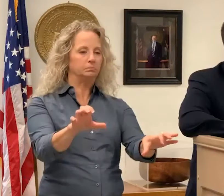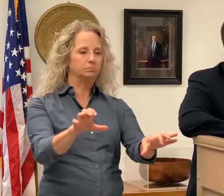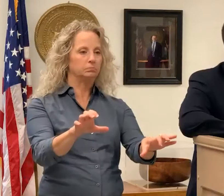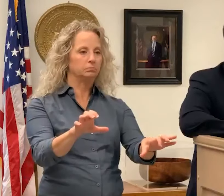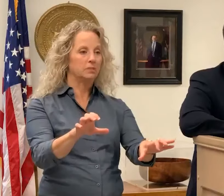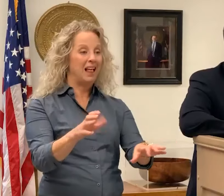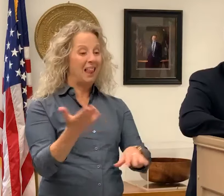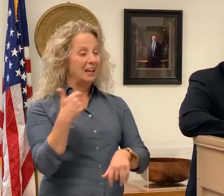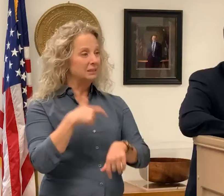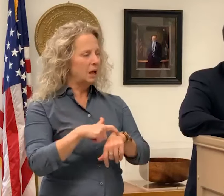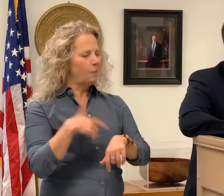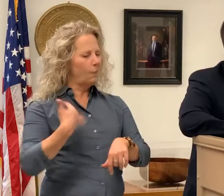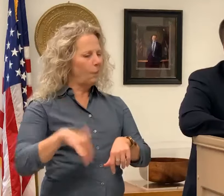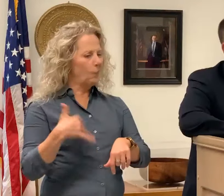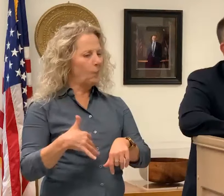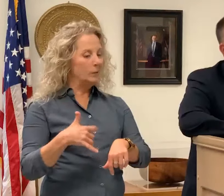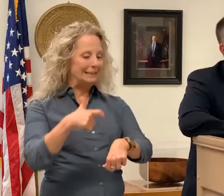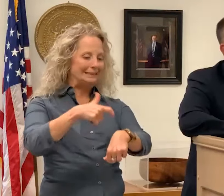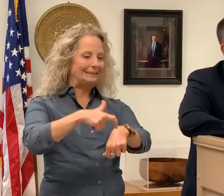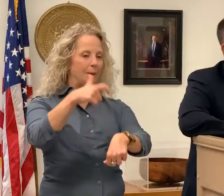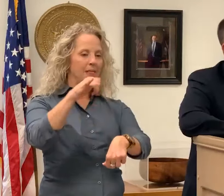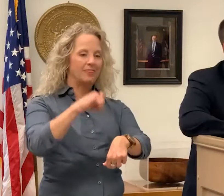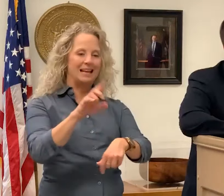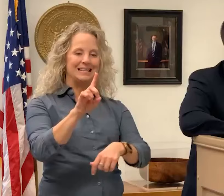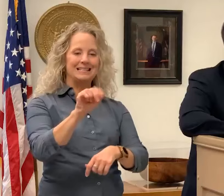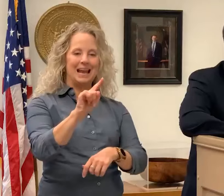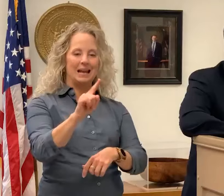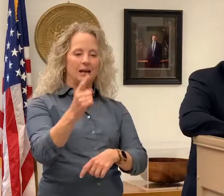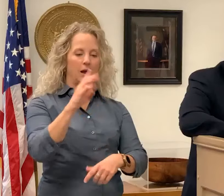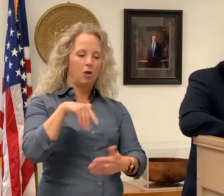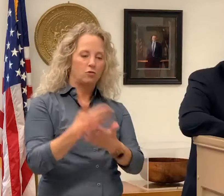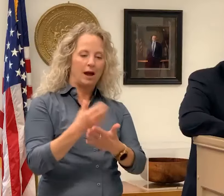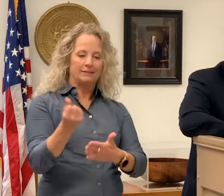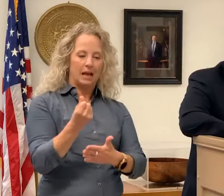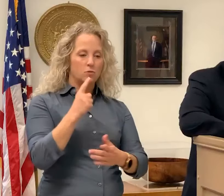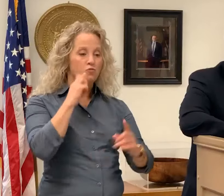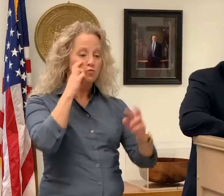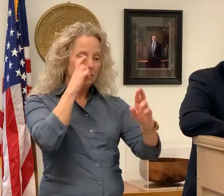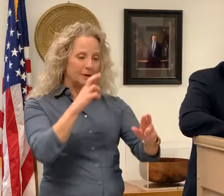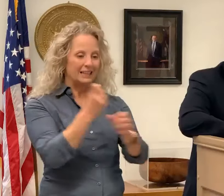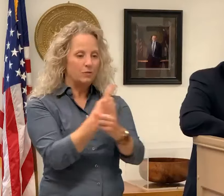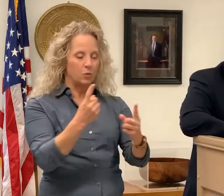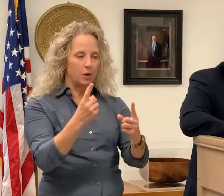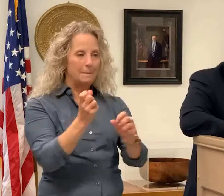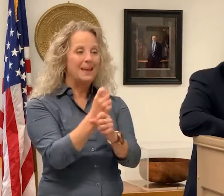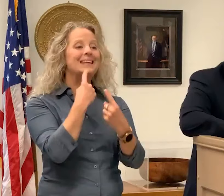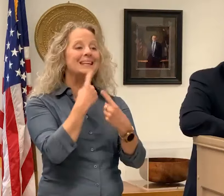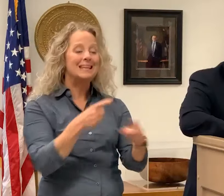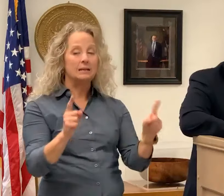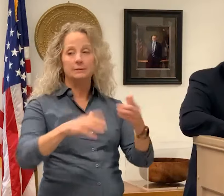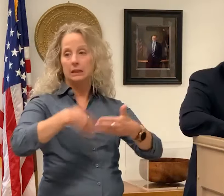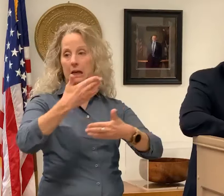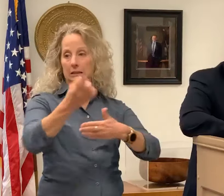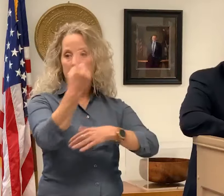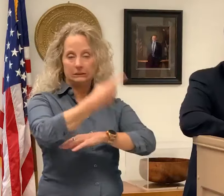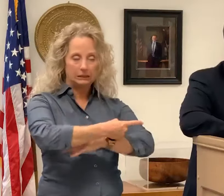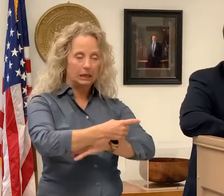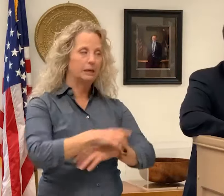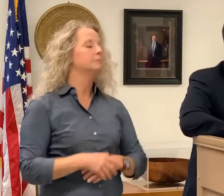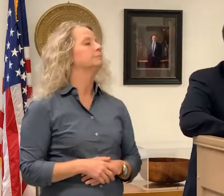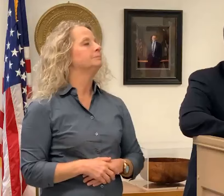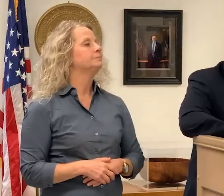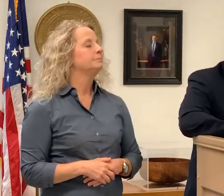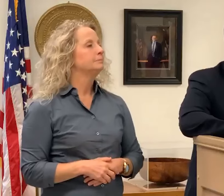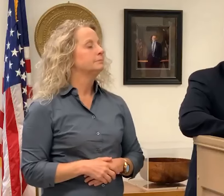difficult this last time just because of the timing. Because that data came in on Saturday, we wanted to respect everyone, so we made the announcement the next day